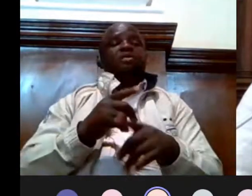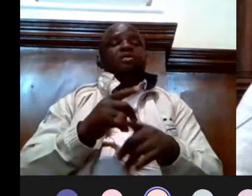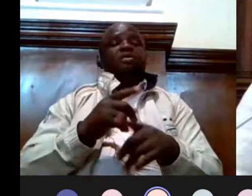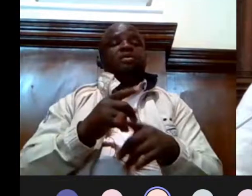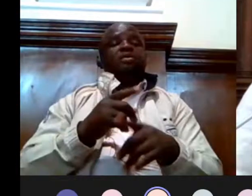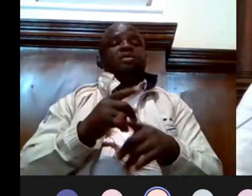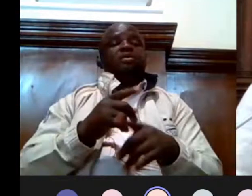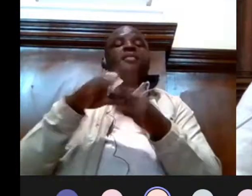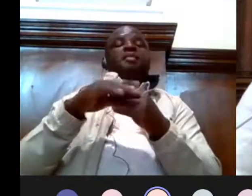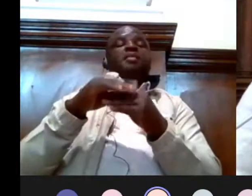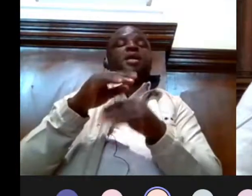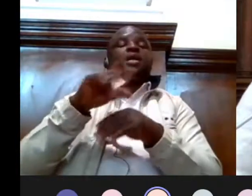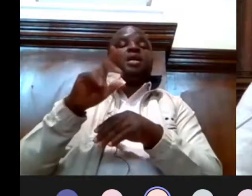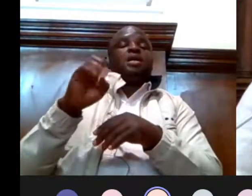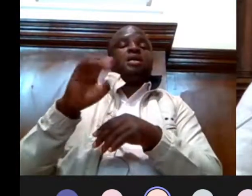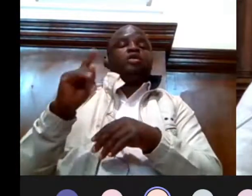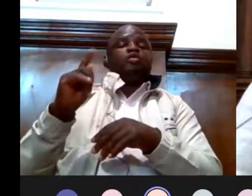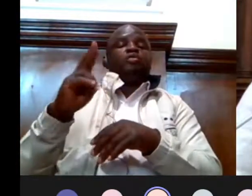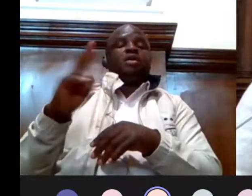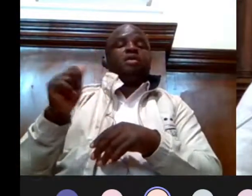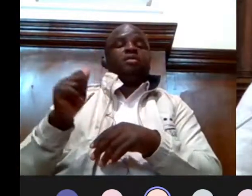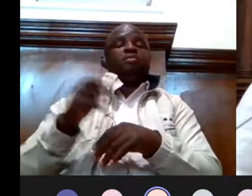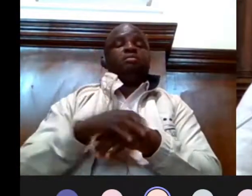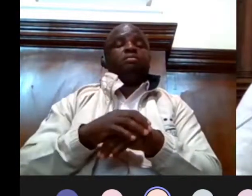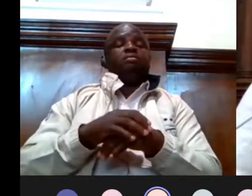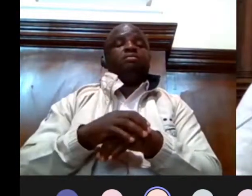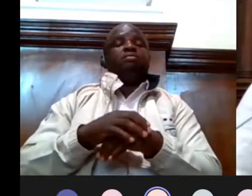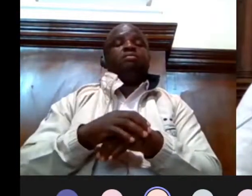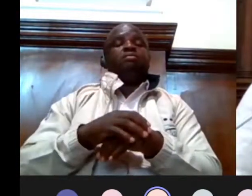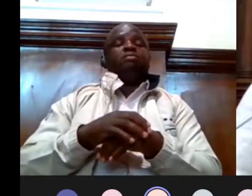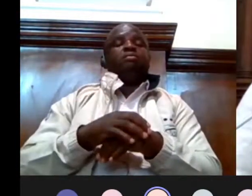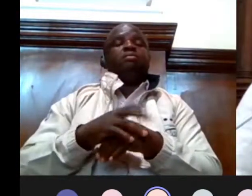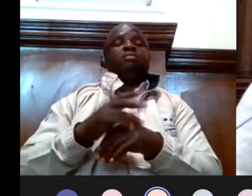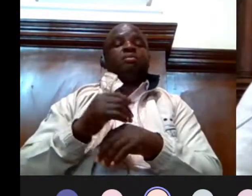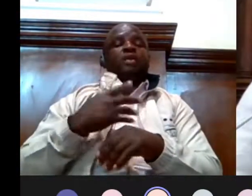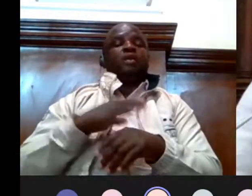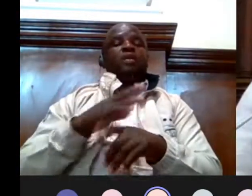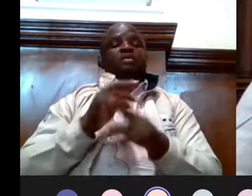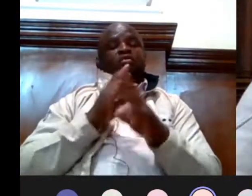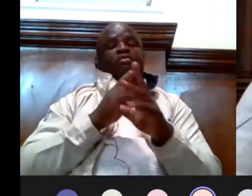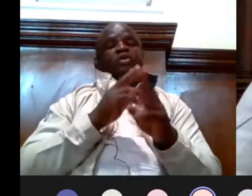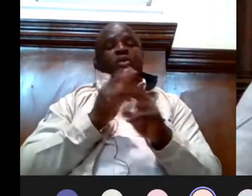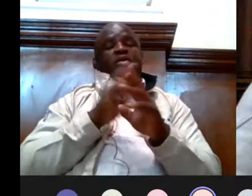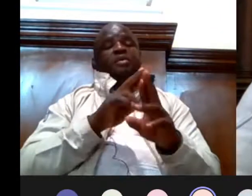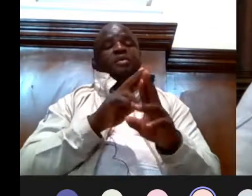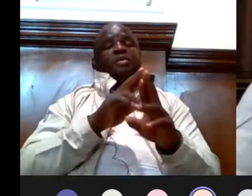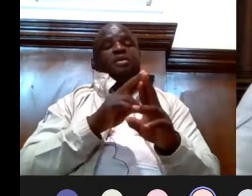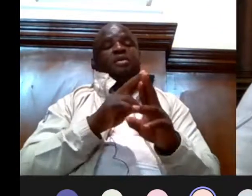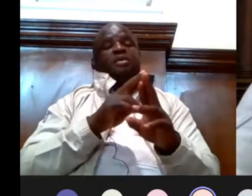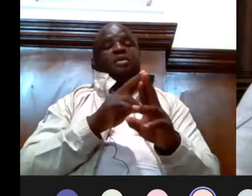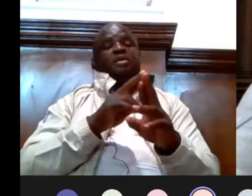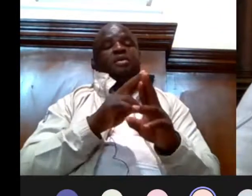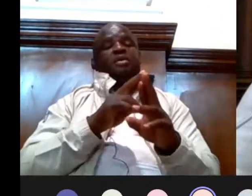other person. So let's just abide. Thank you.